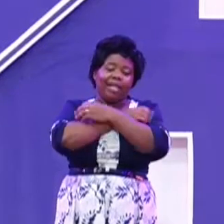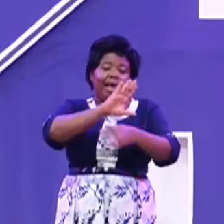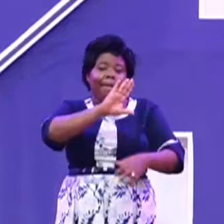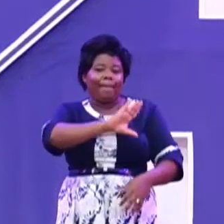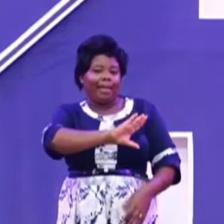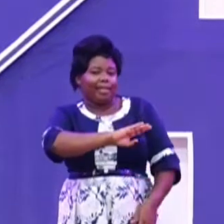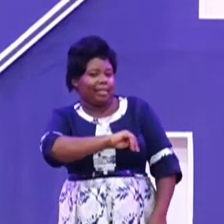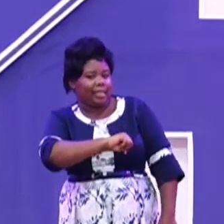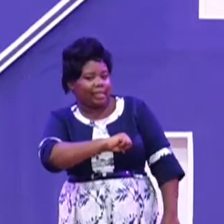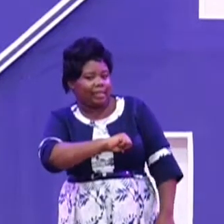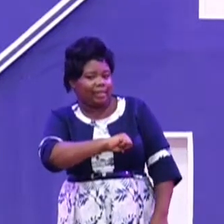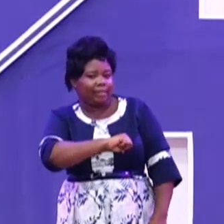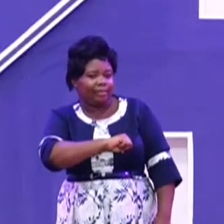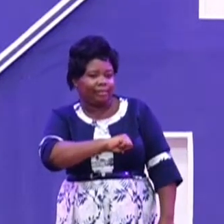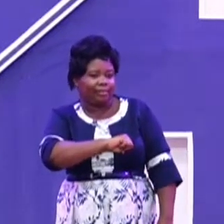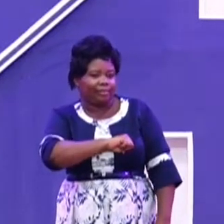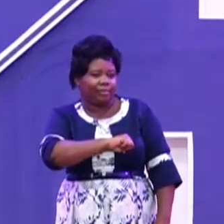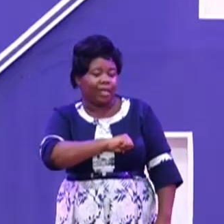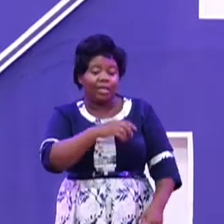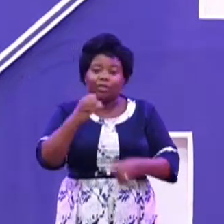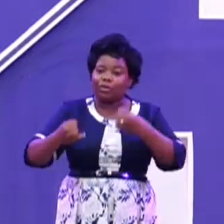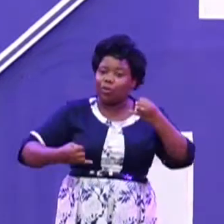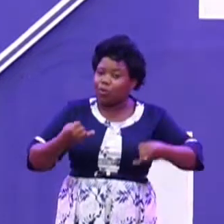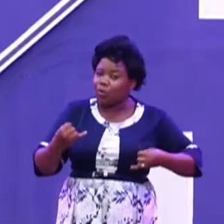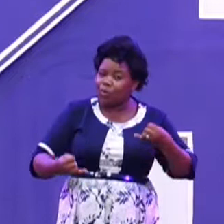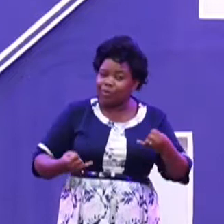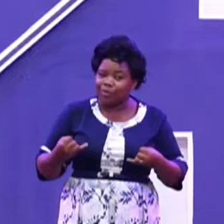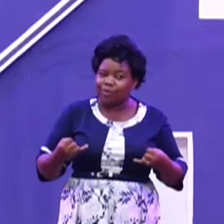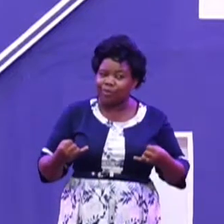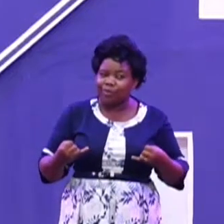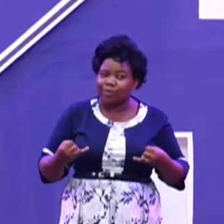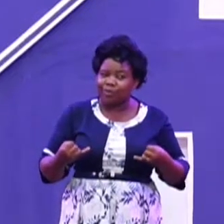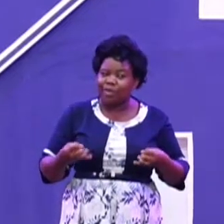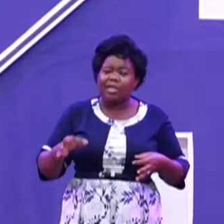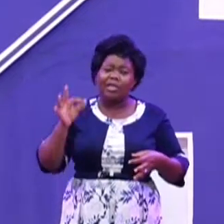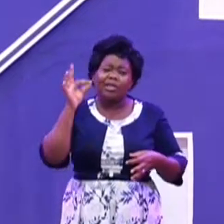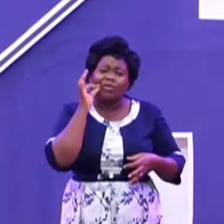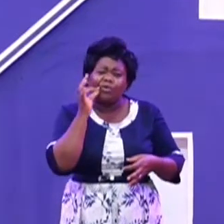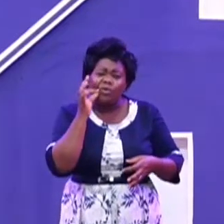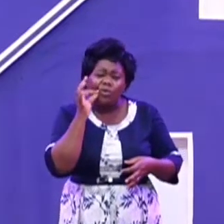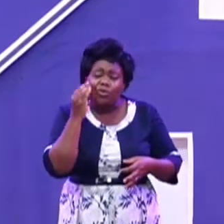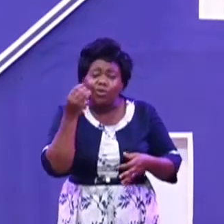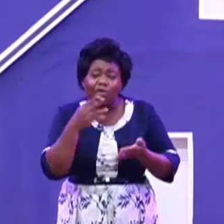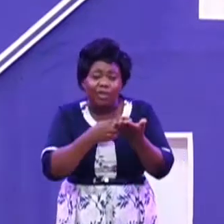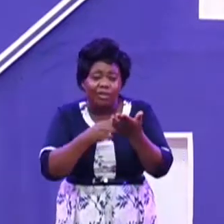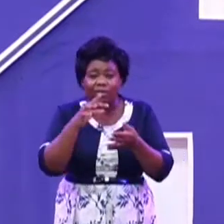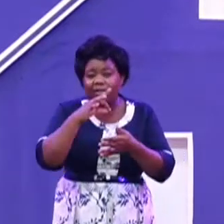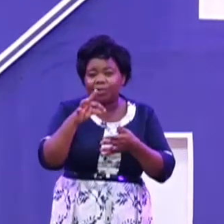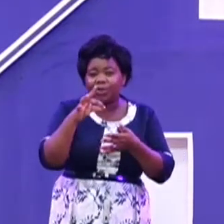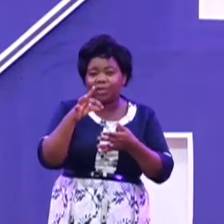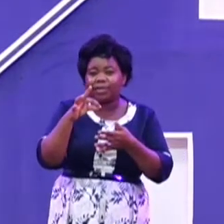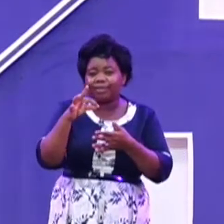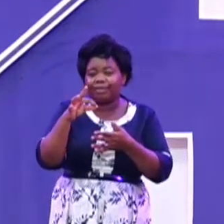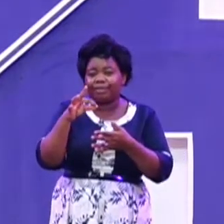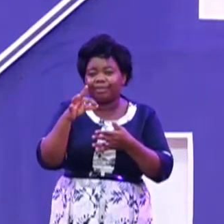Patience. Obugumiikiriza. Joy. It says the fruit of the Spirit. Nti naye ekibala